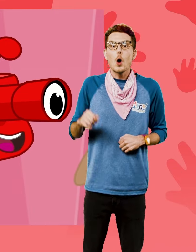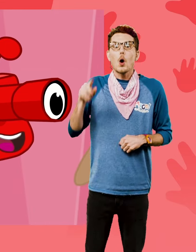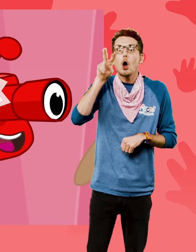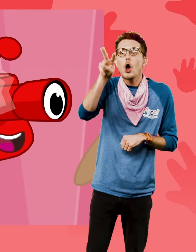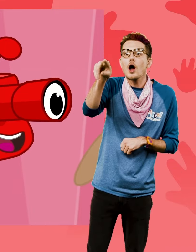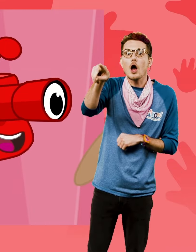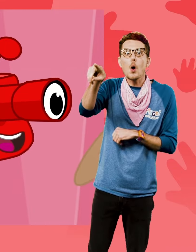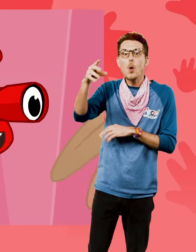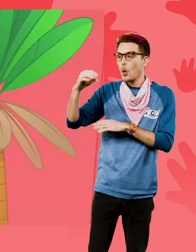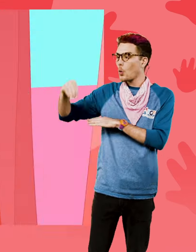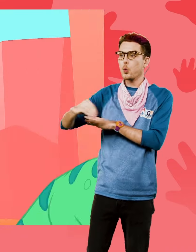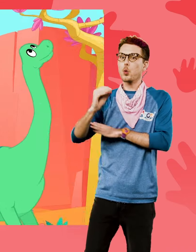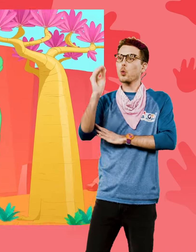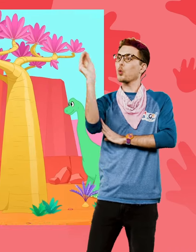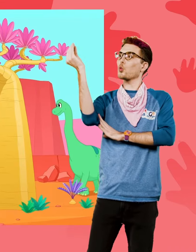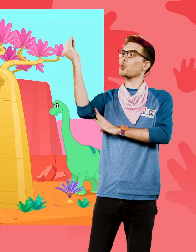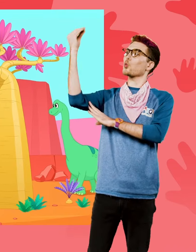Look, Morphle,